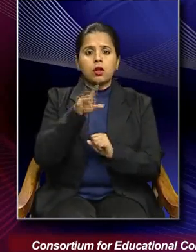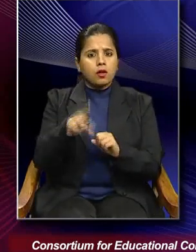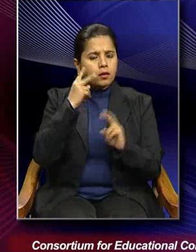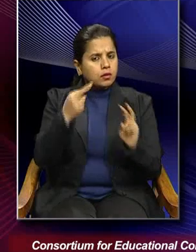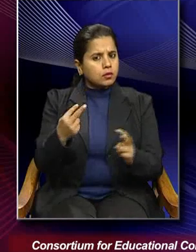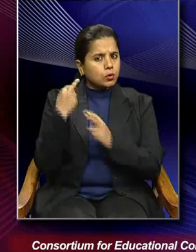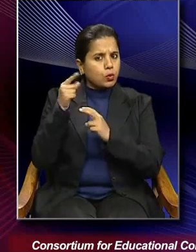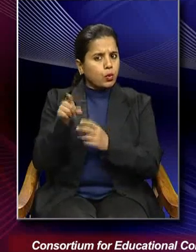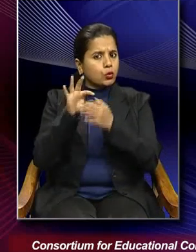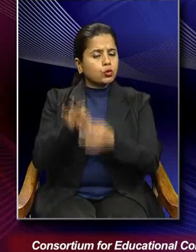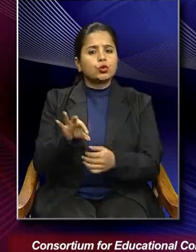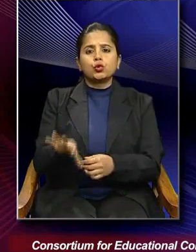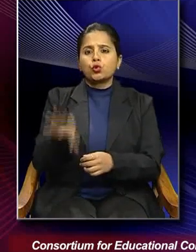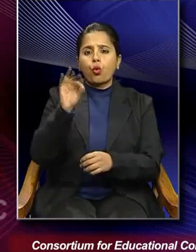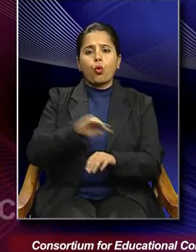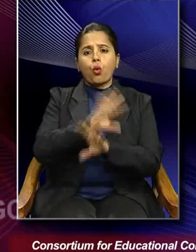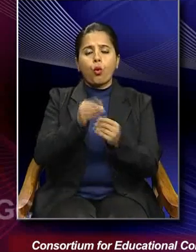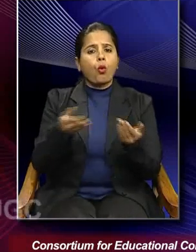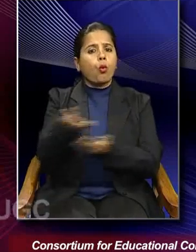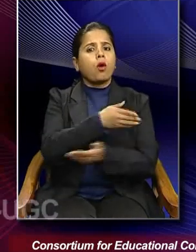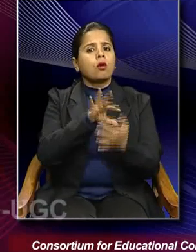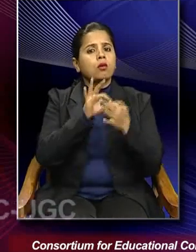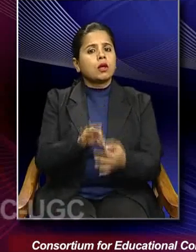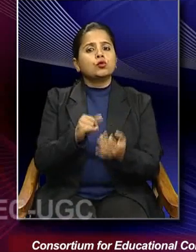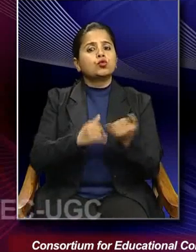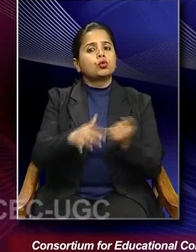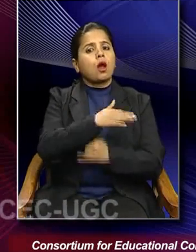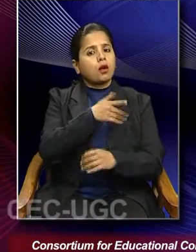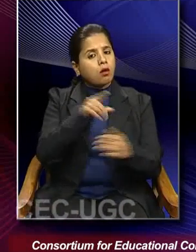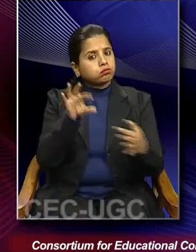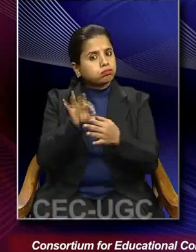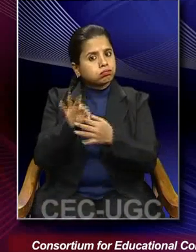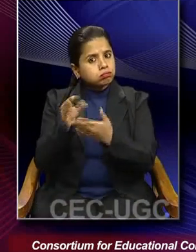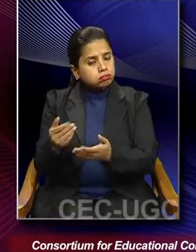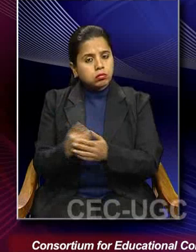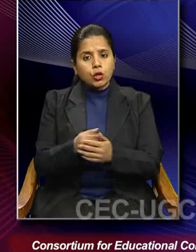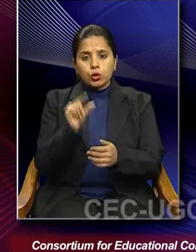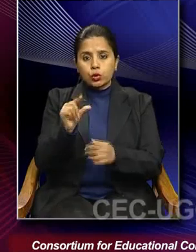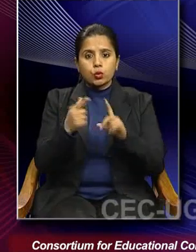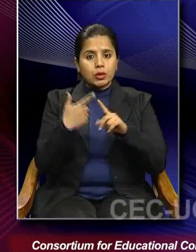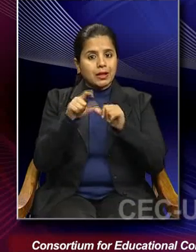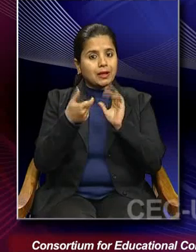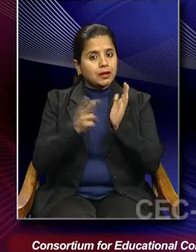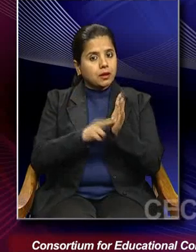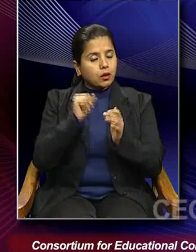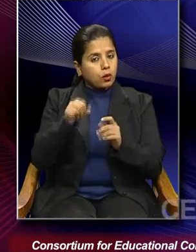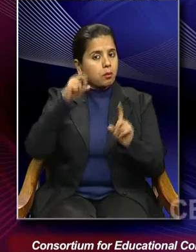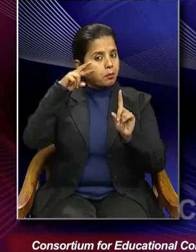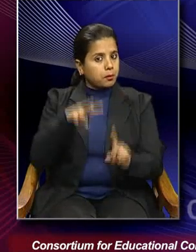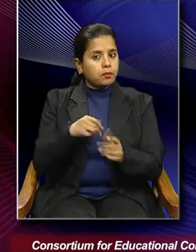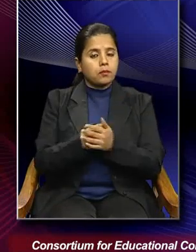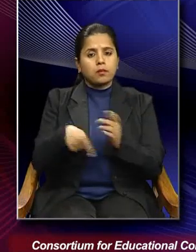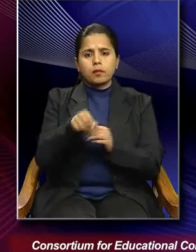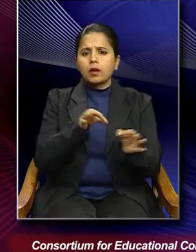of choice of all individuals belonging to the society. Utilitarian perspective.